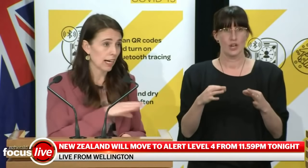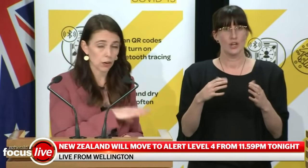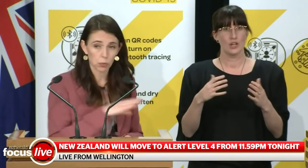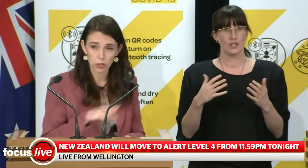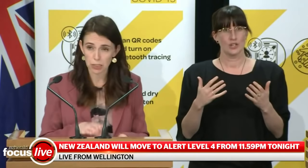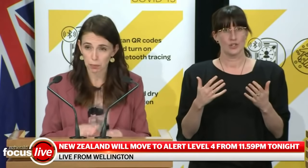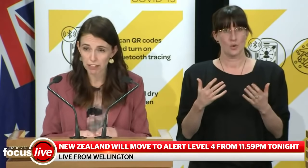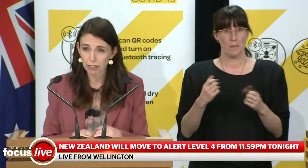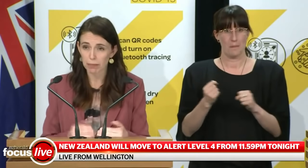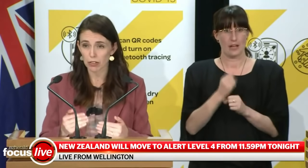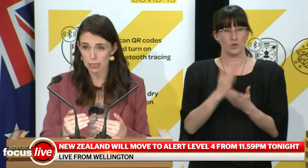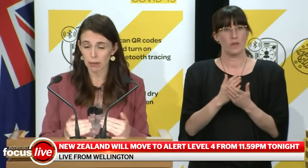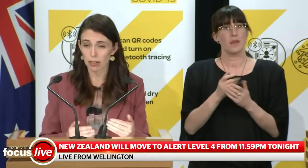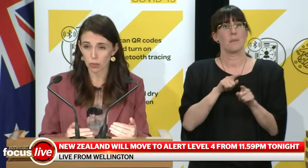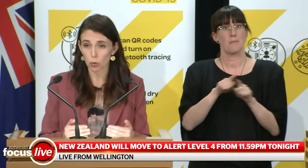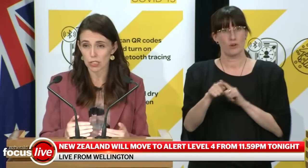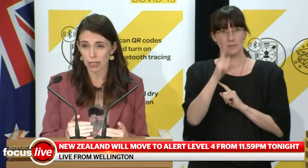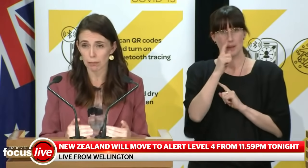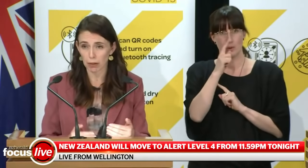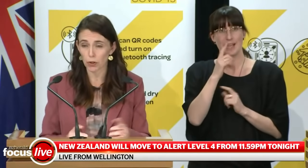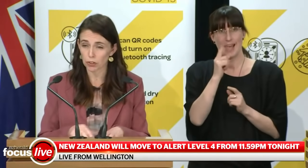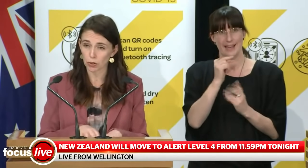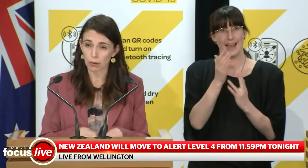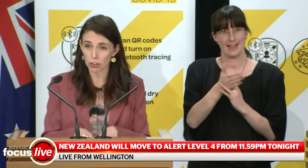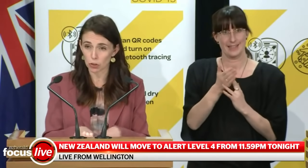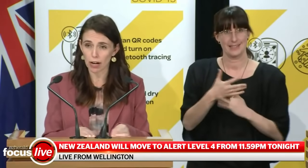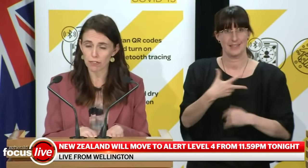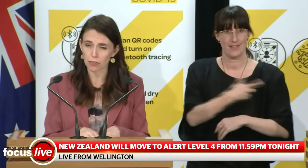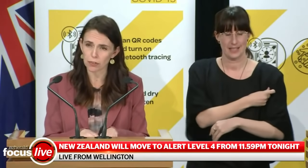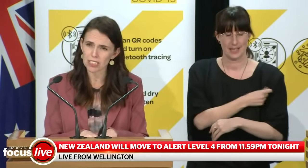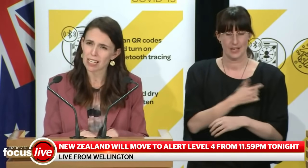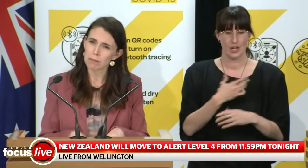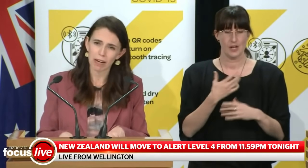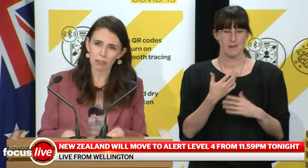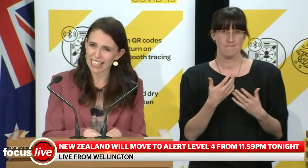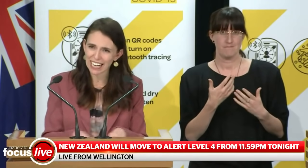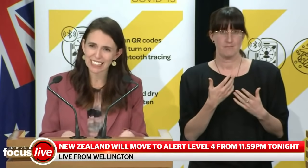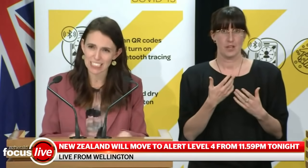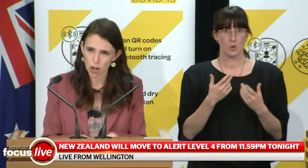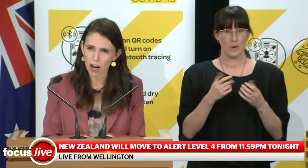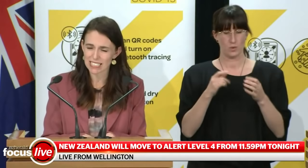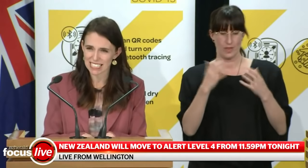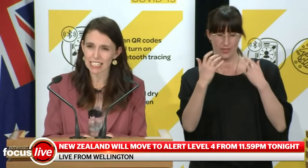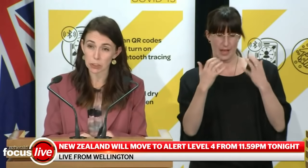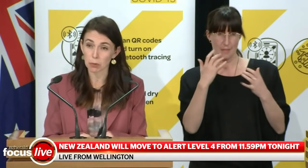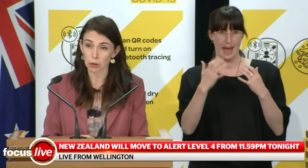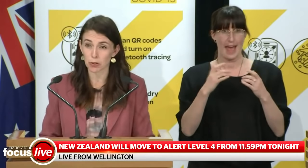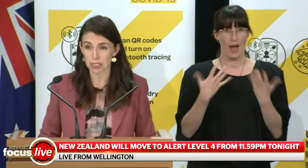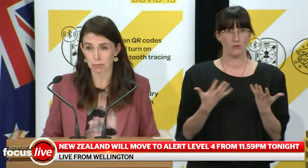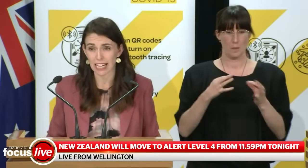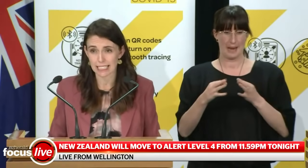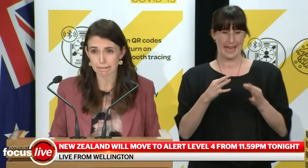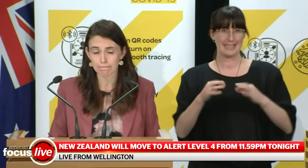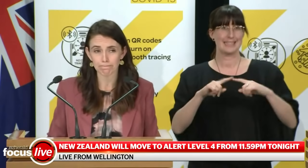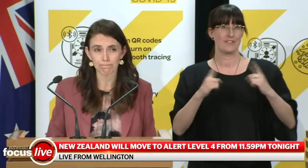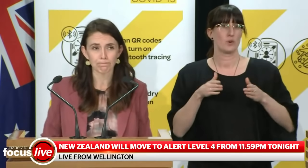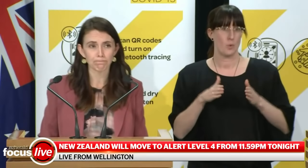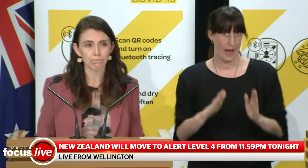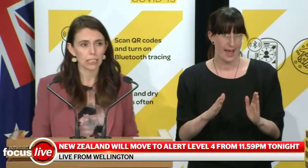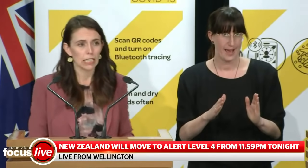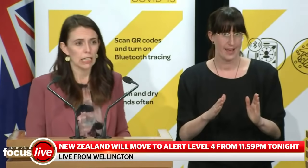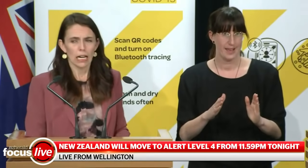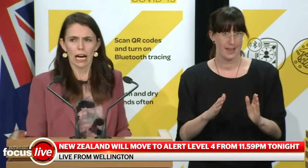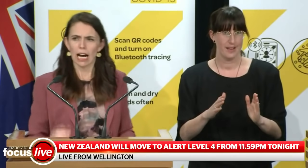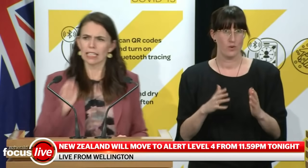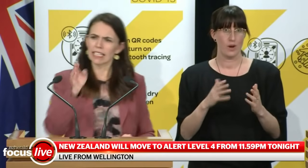scenarios. Health were just briefing me on some of the thoughts that are being worked on around drive-throughs. But regardless, time is needed to put those in place. Why not they